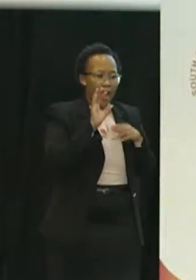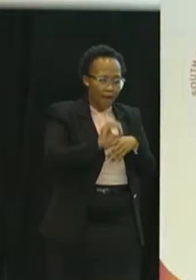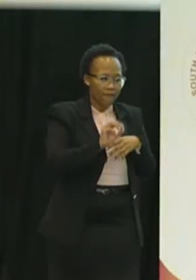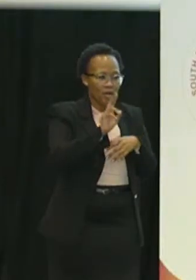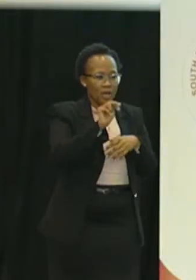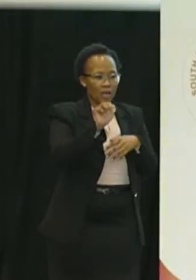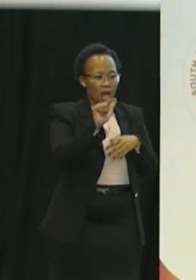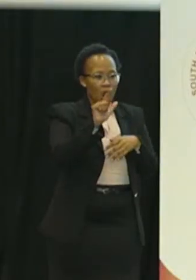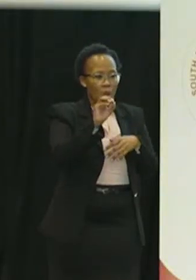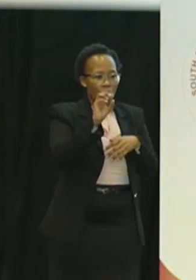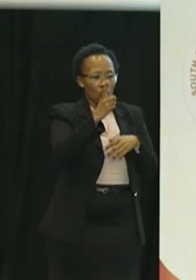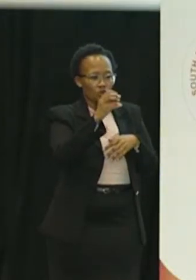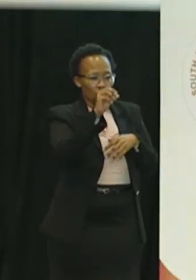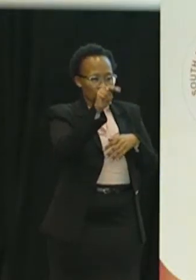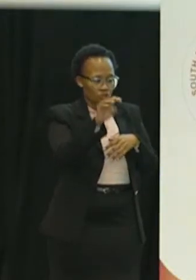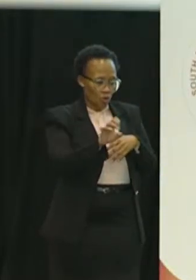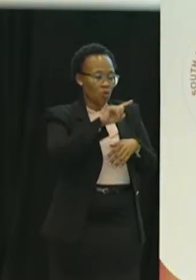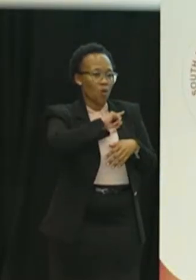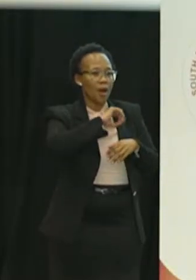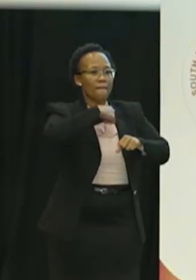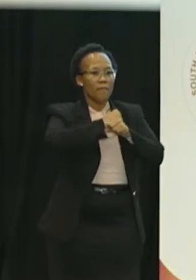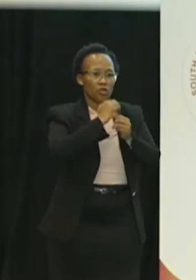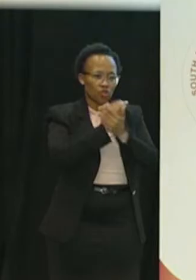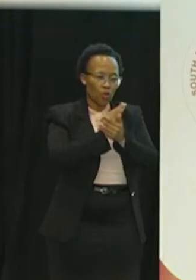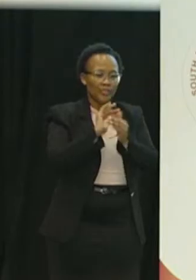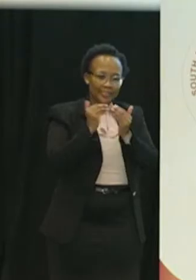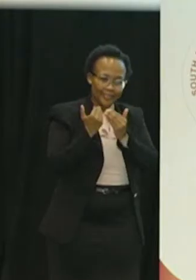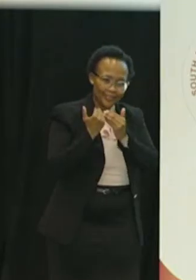of people that overdose.